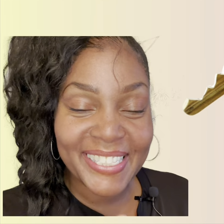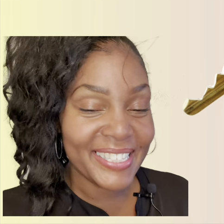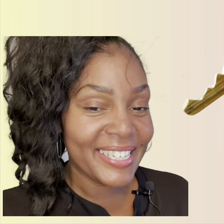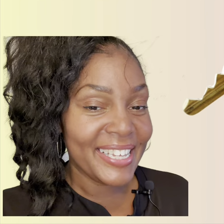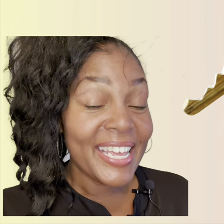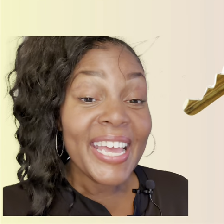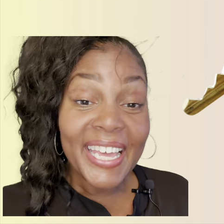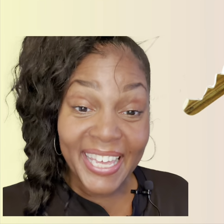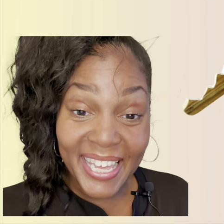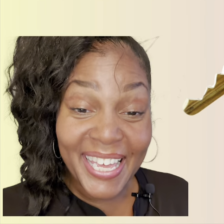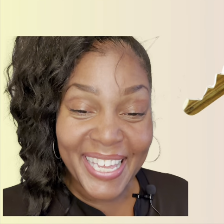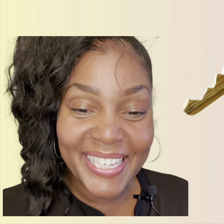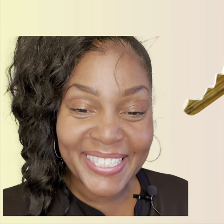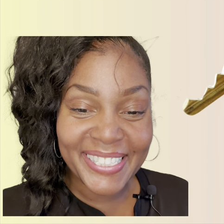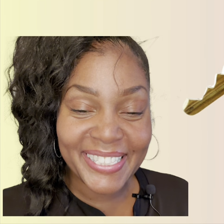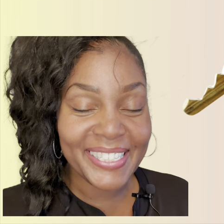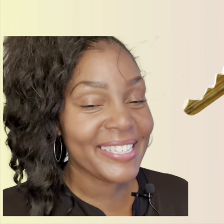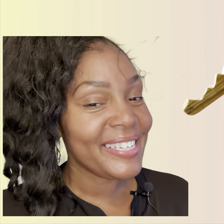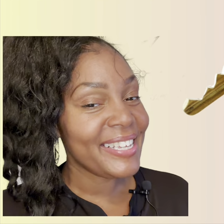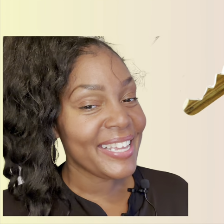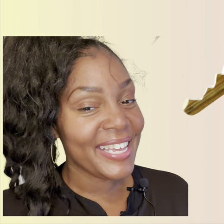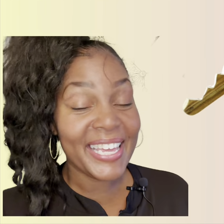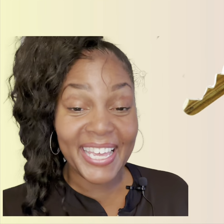Keys. Keys.